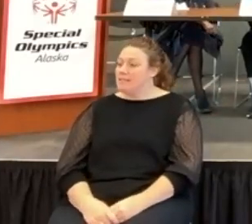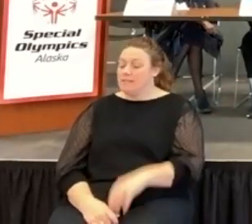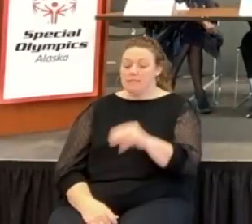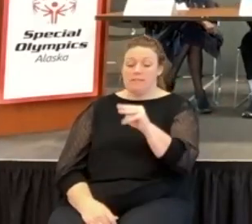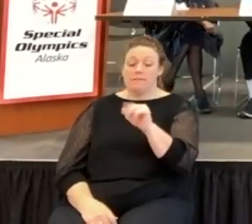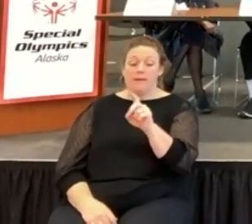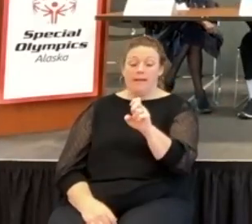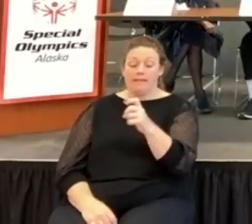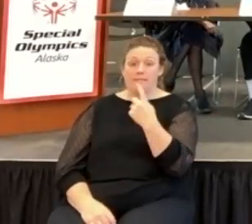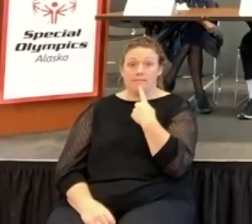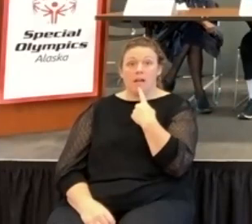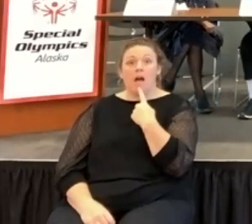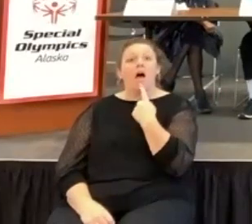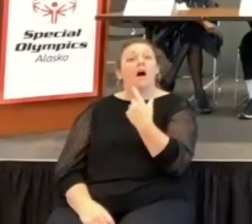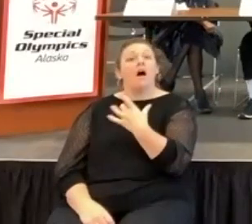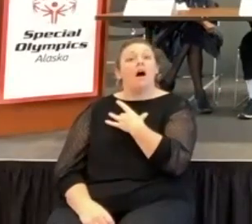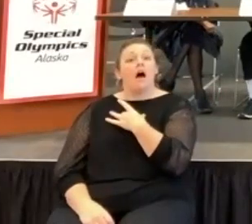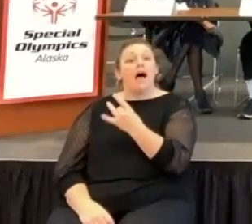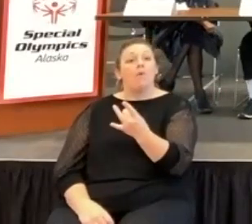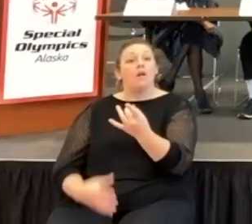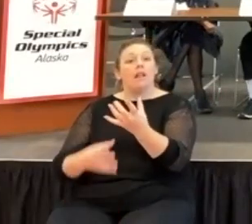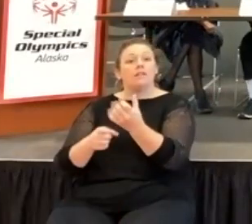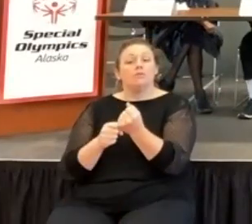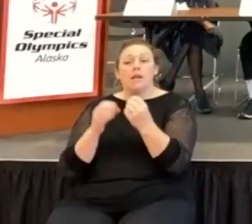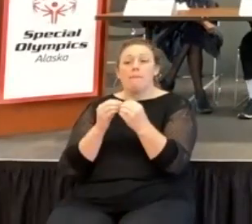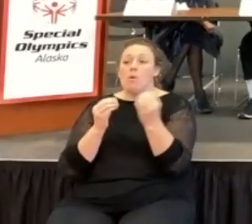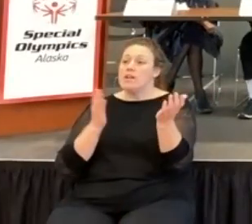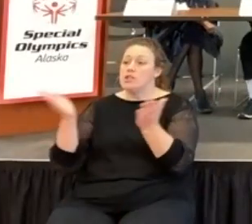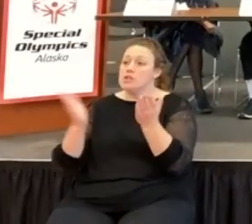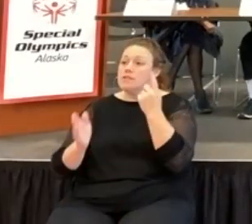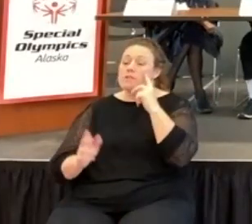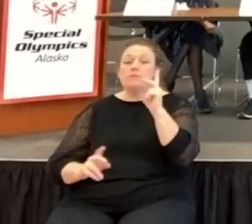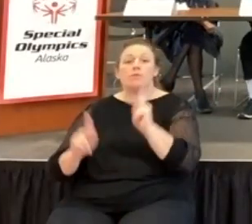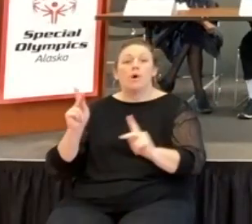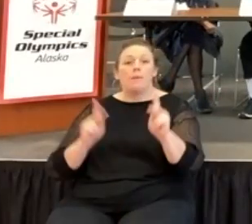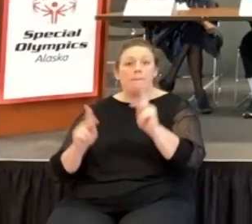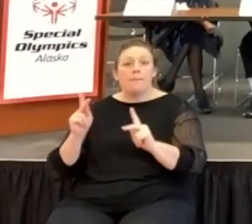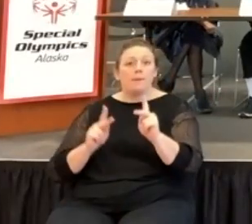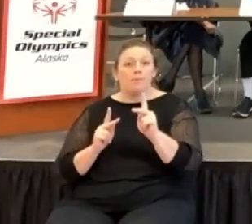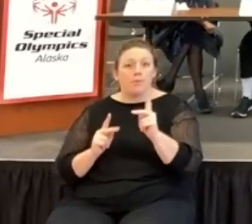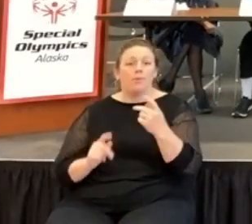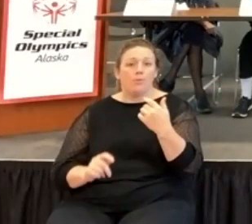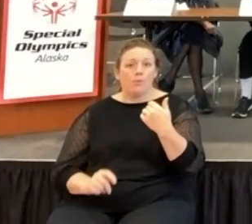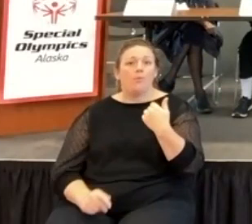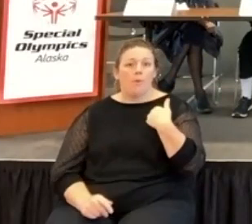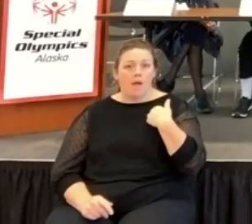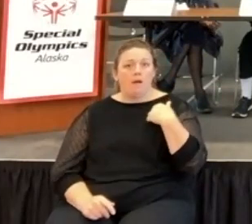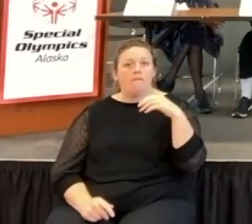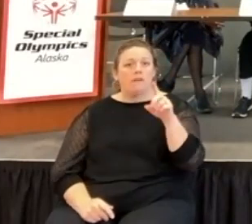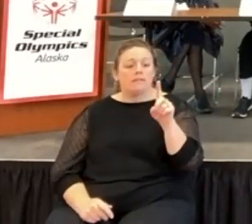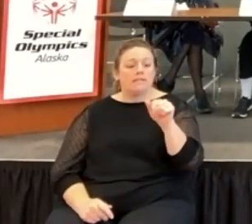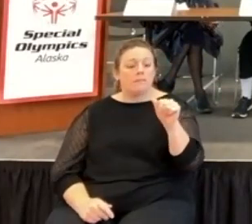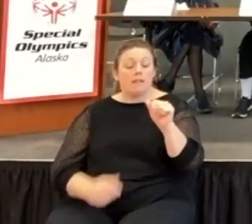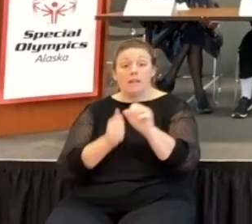I'd like to get more service for people with disability by